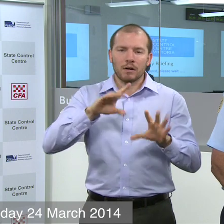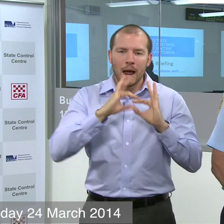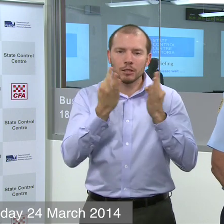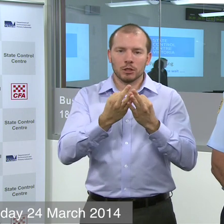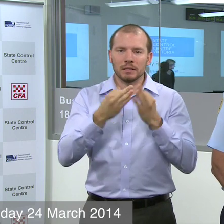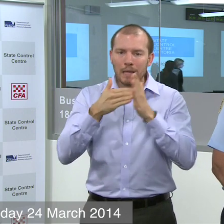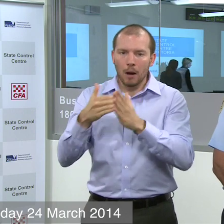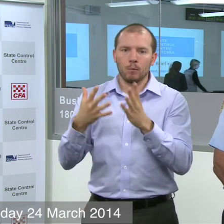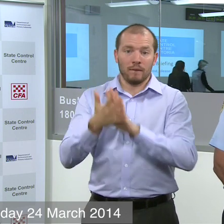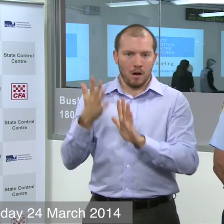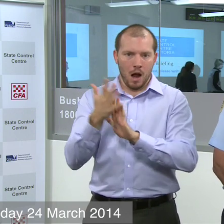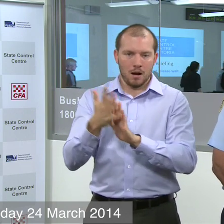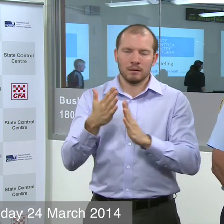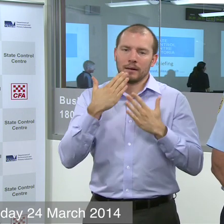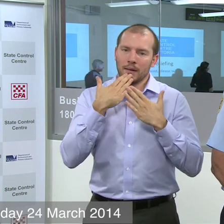Thank you.